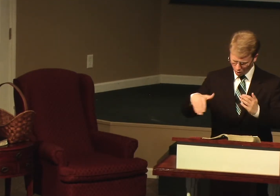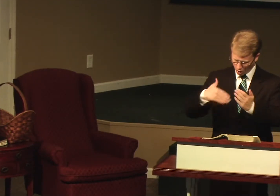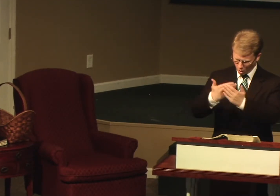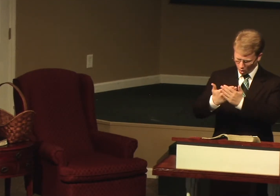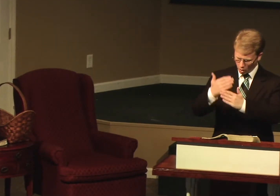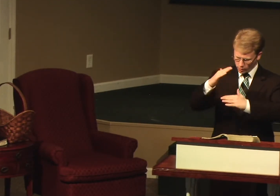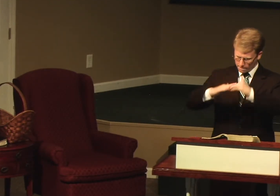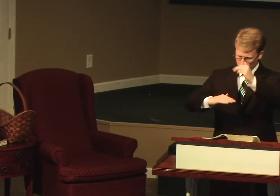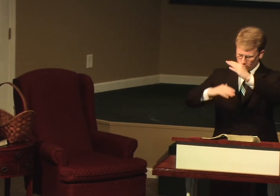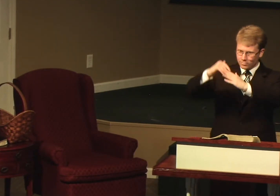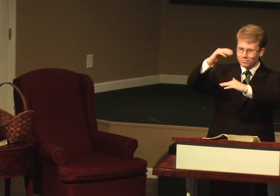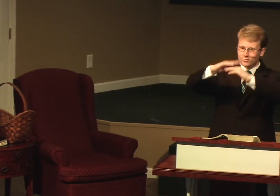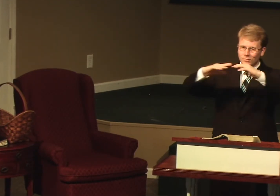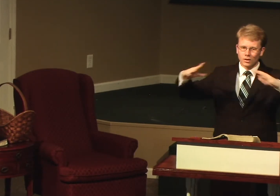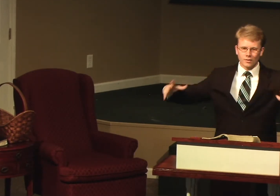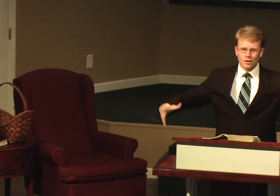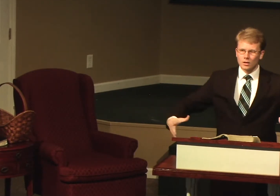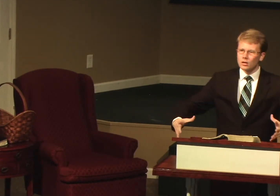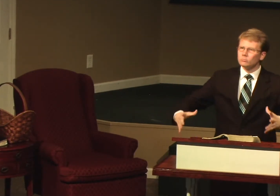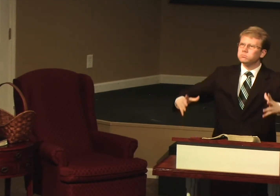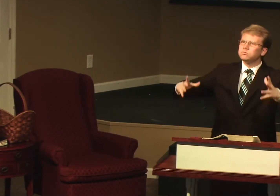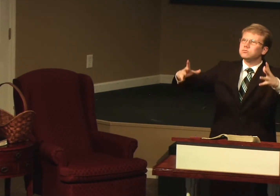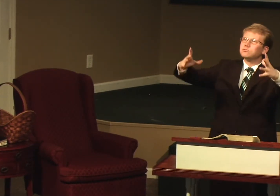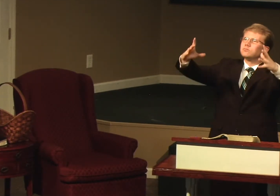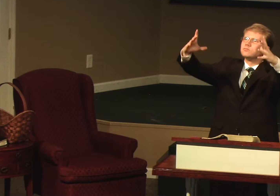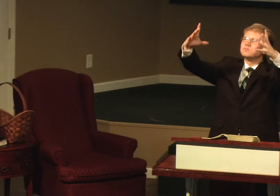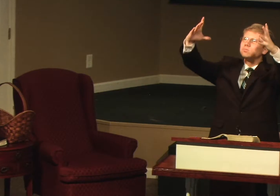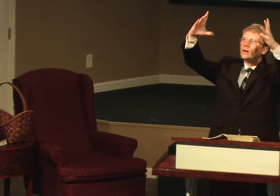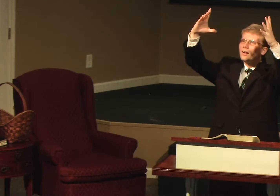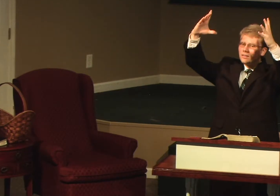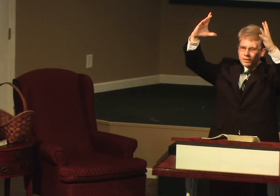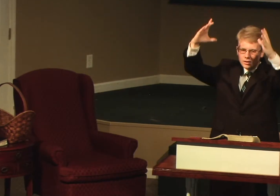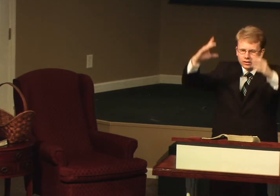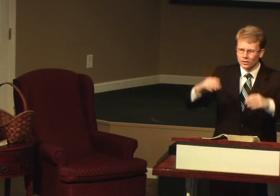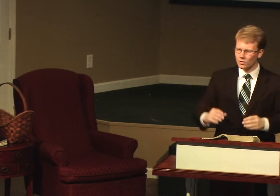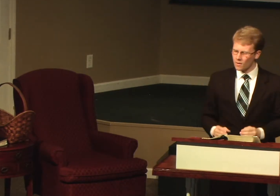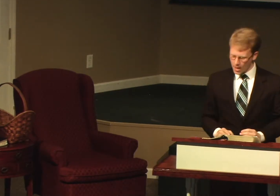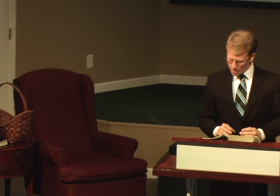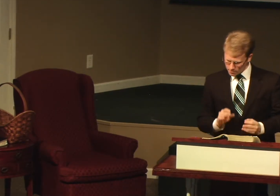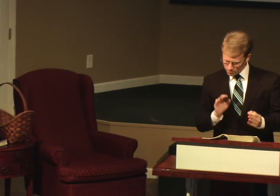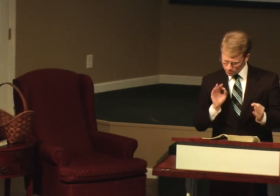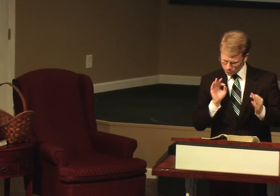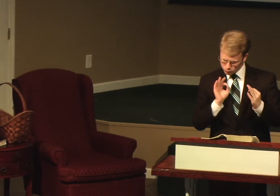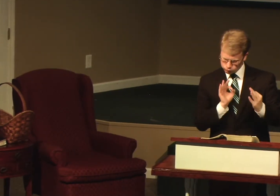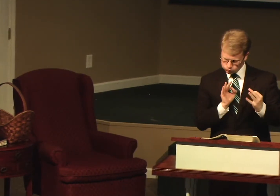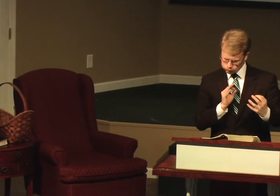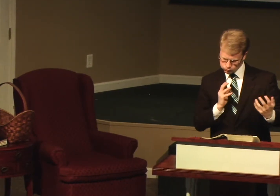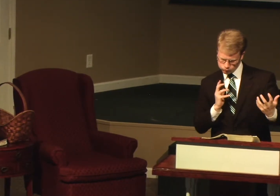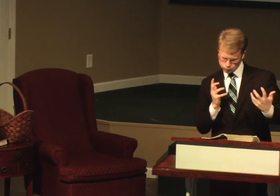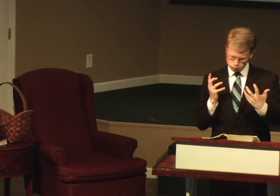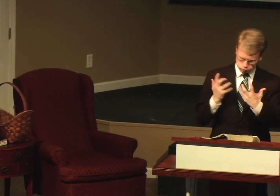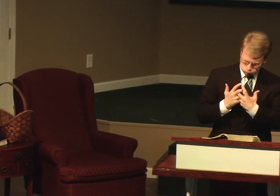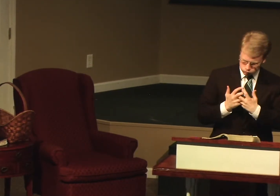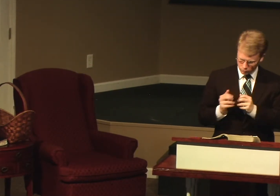Look at what it says here. In whom God, all the building fitly